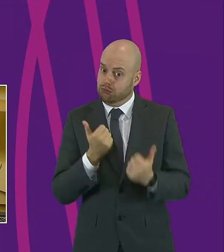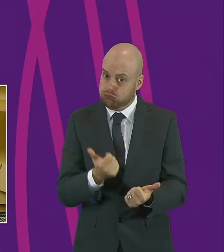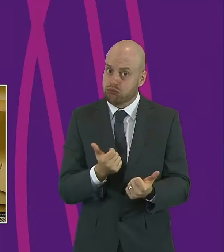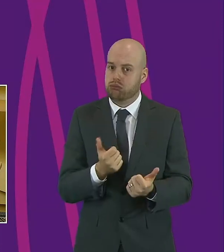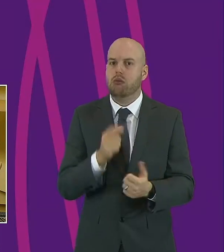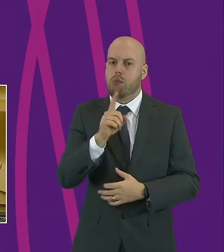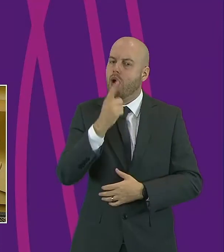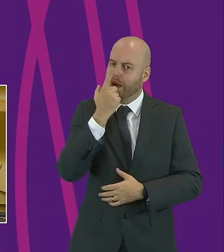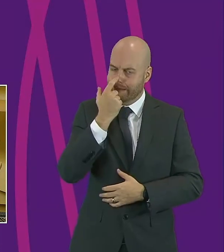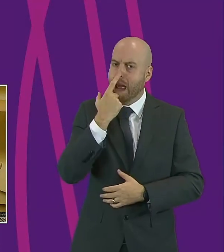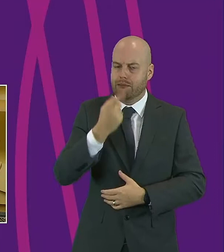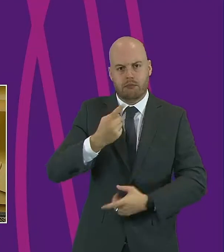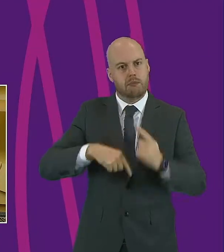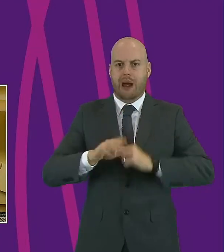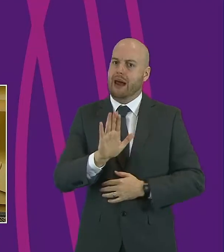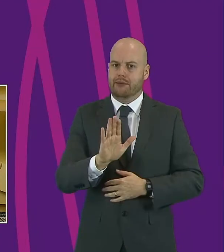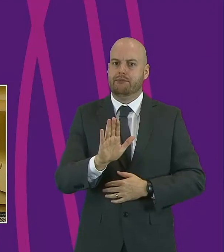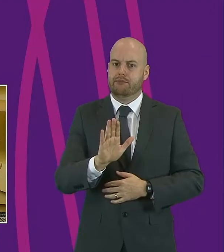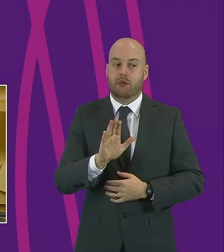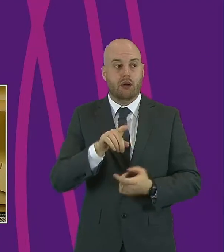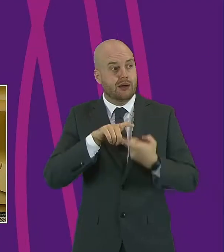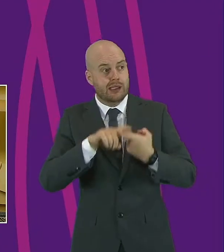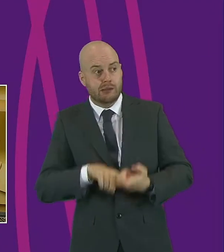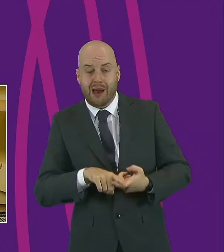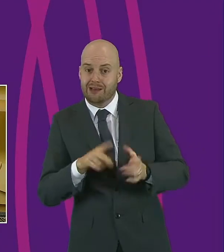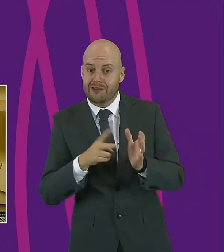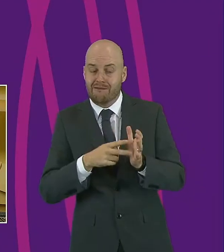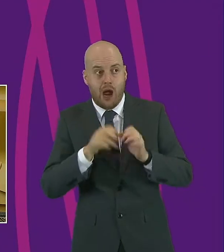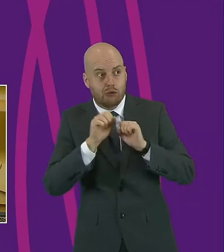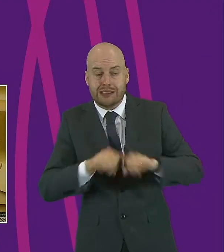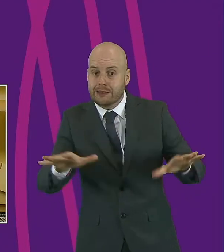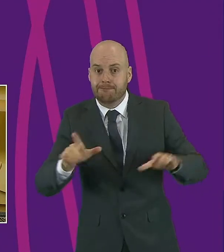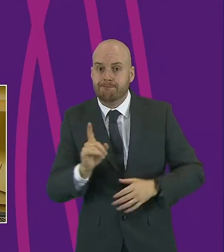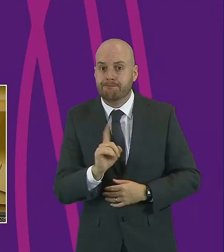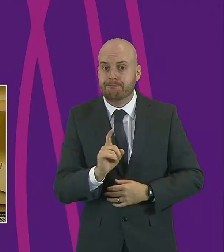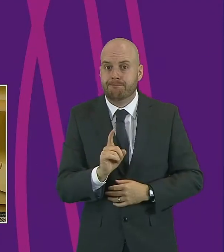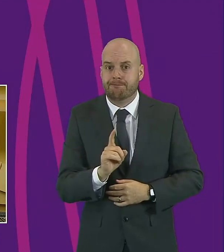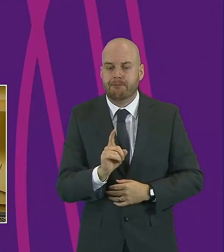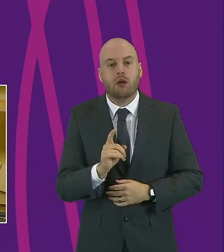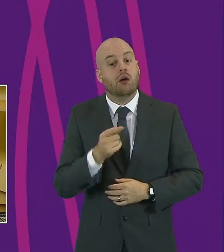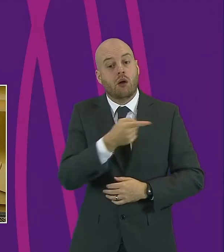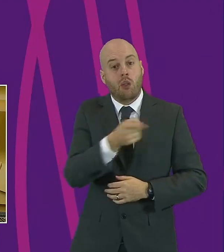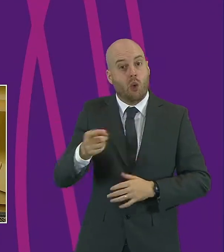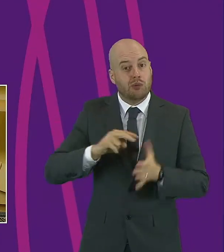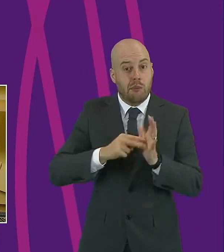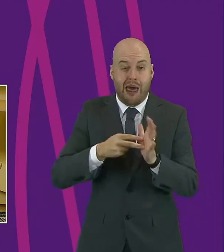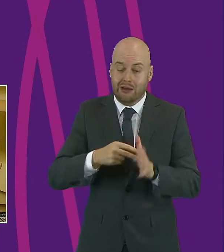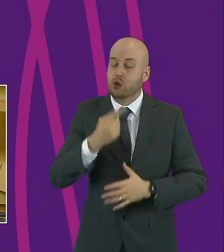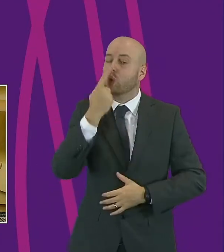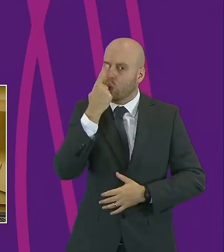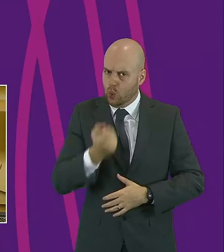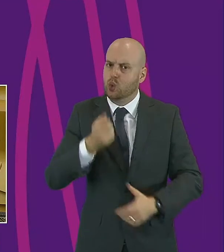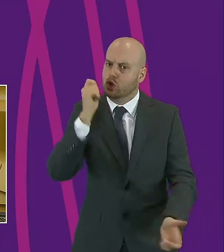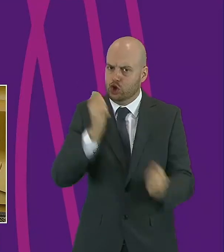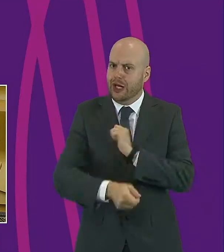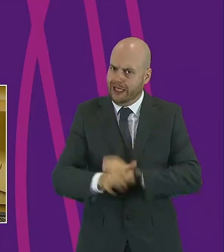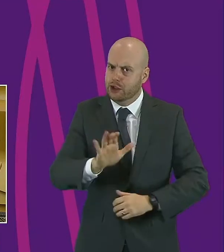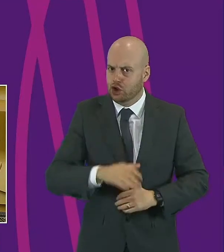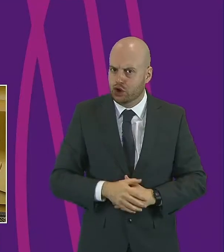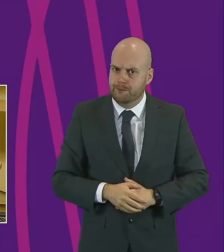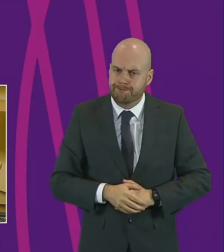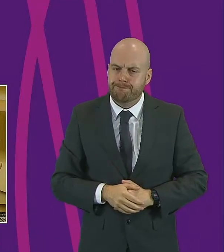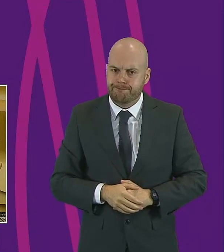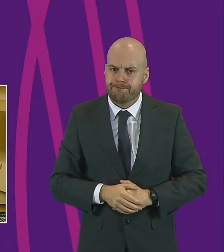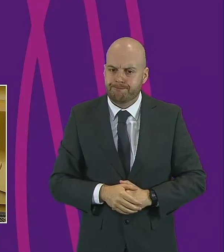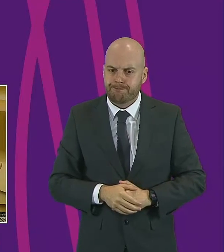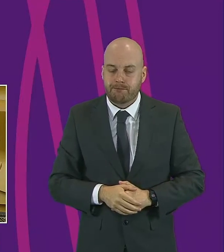in transmission of the virus, there is a very real possibility that some or all of these plans could change. However, with that